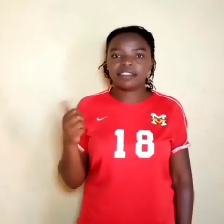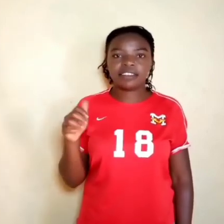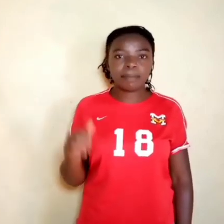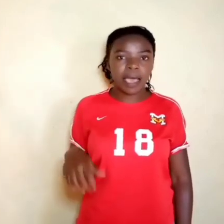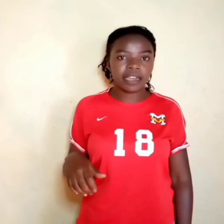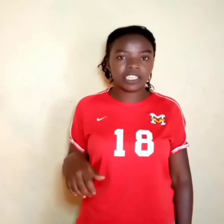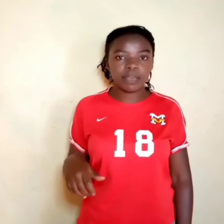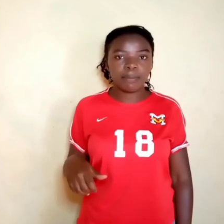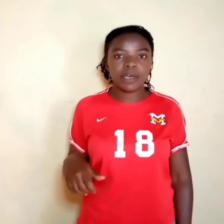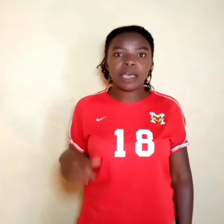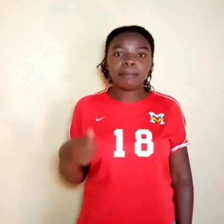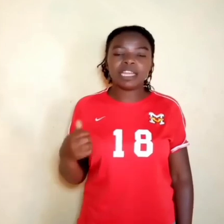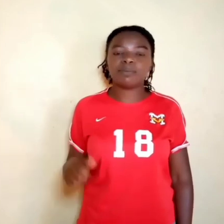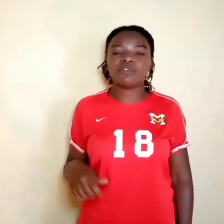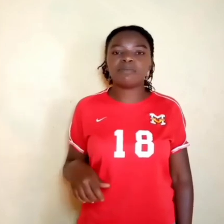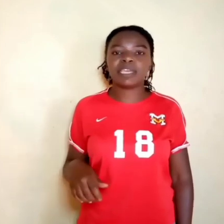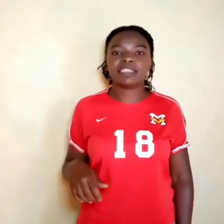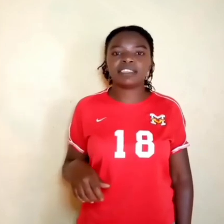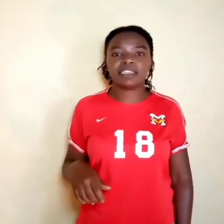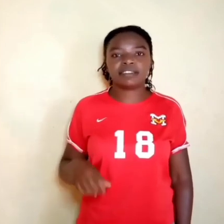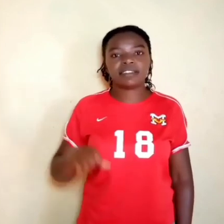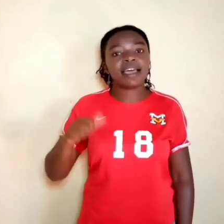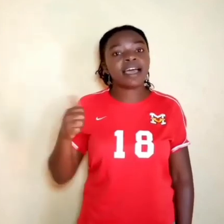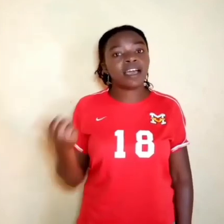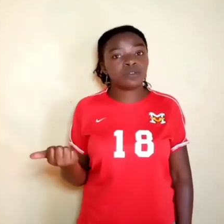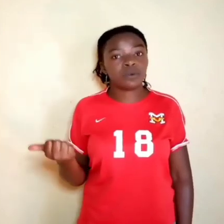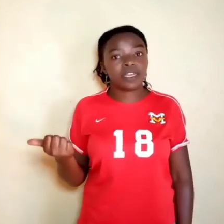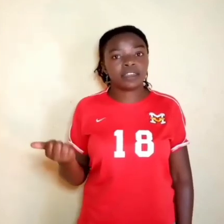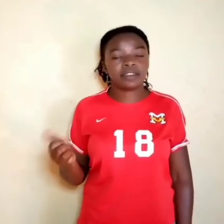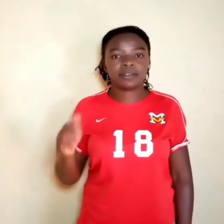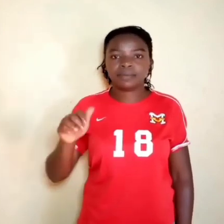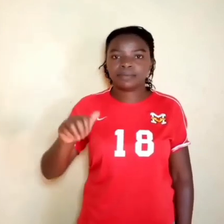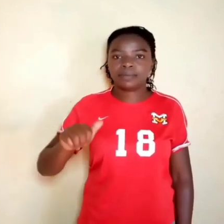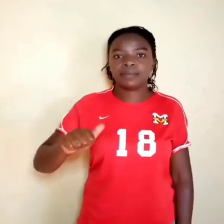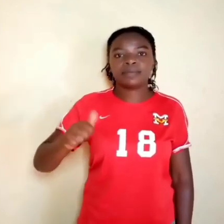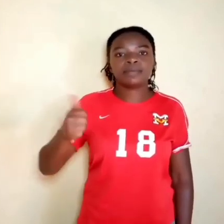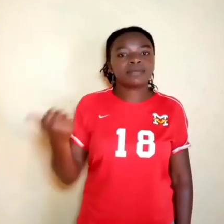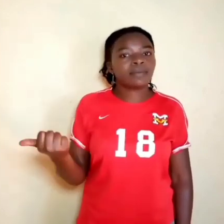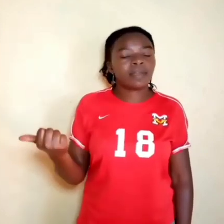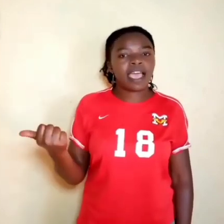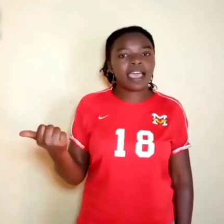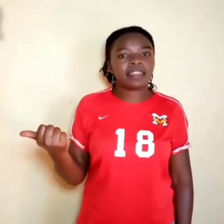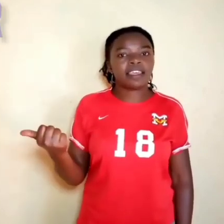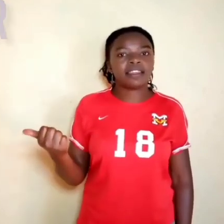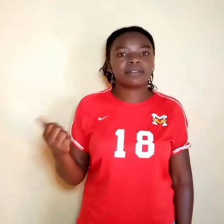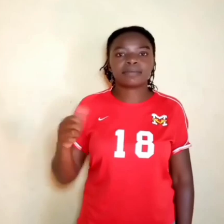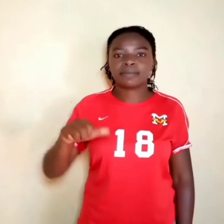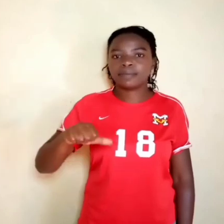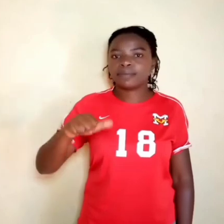Same hand shape, but movement is outward. Other.